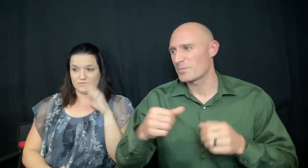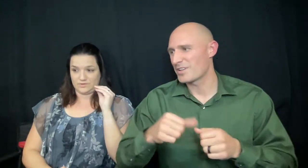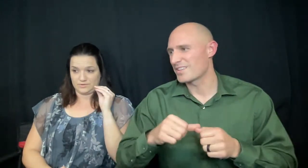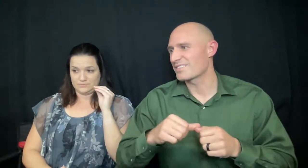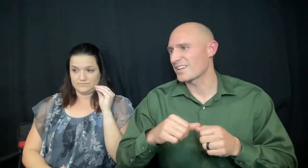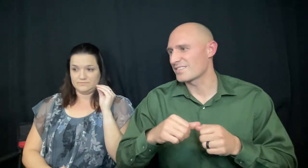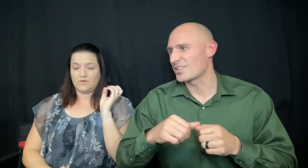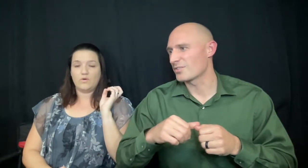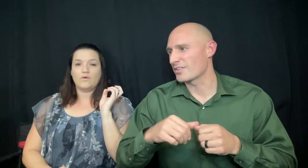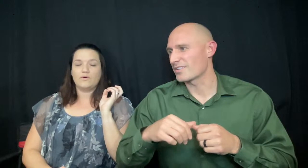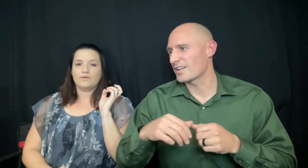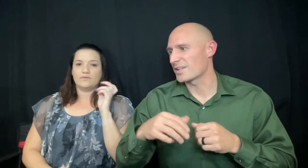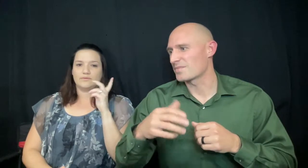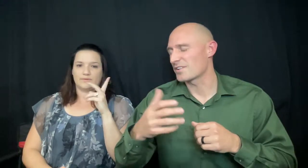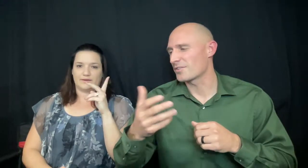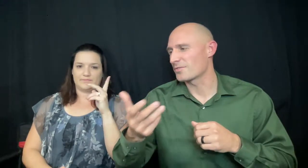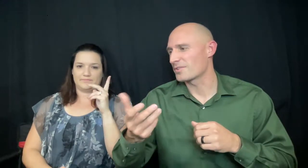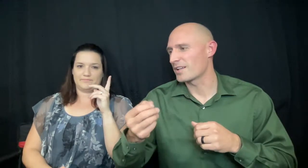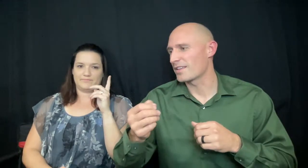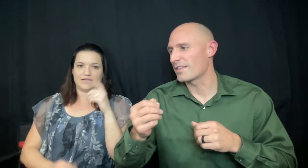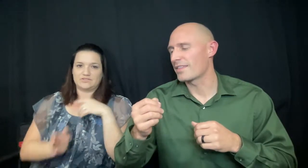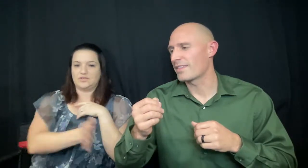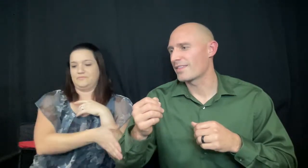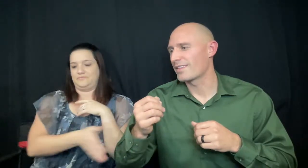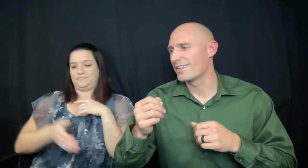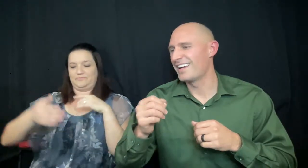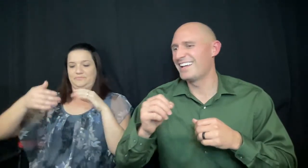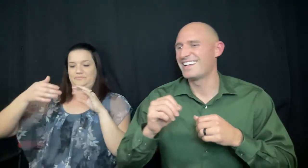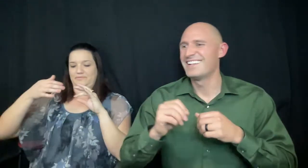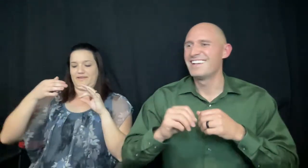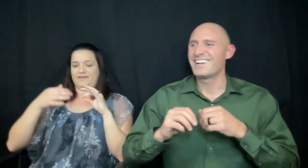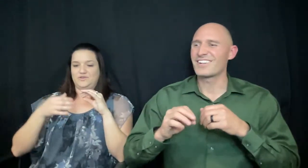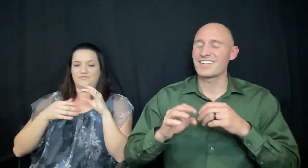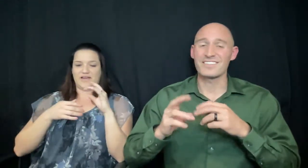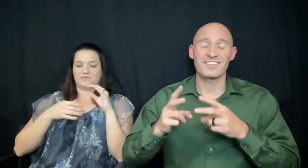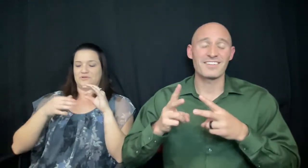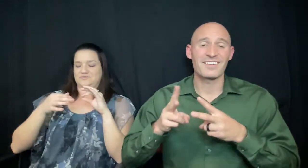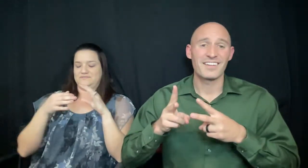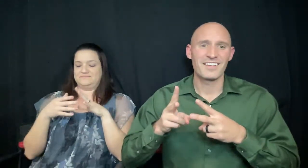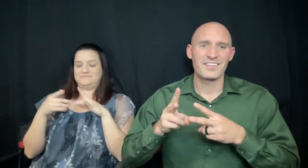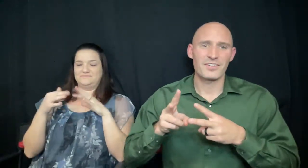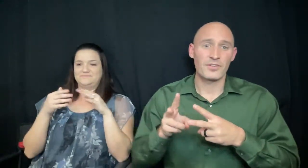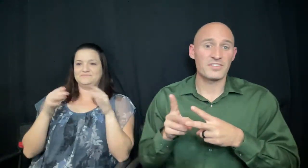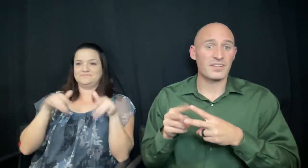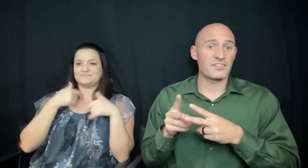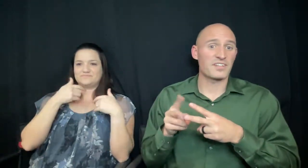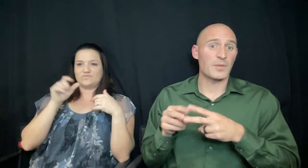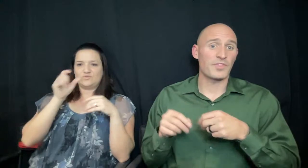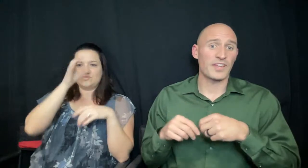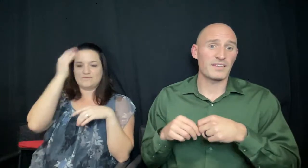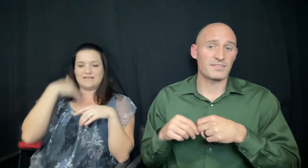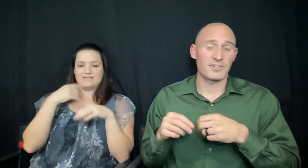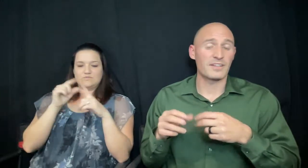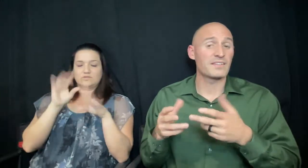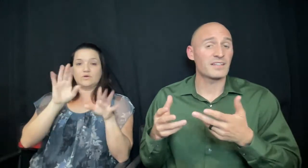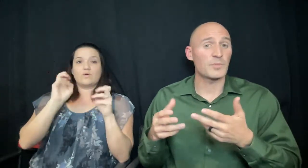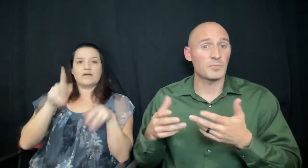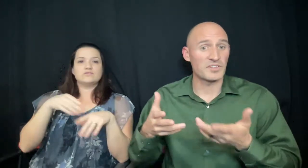The signs that you learn. So that's on you. Okay, You've got the words. So there's a couple things, or at least a couple books that I